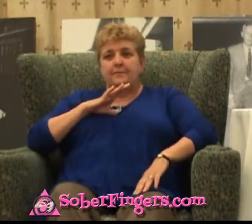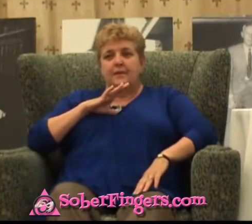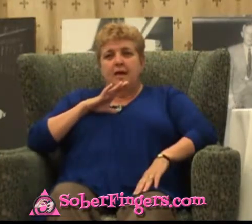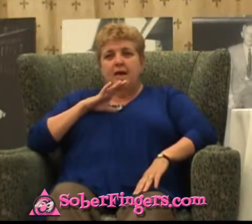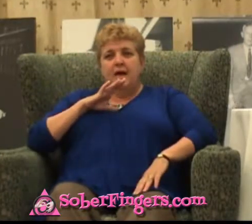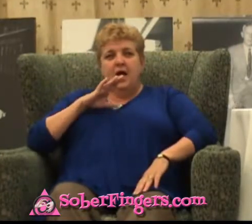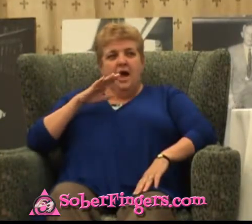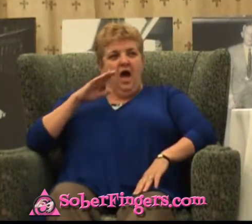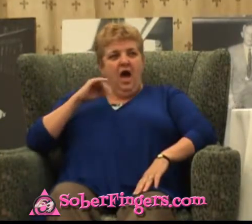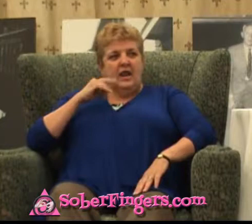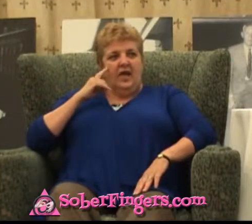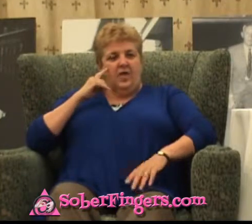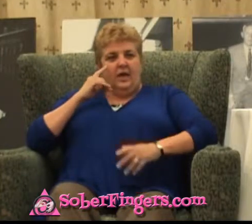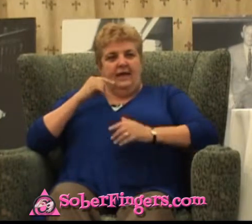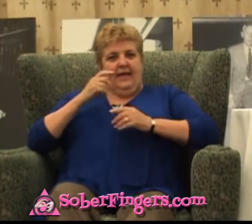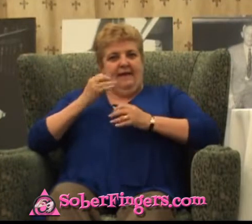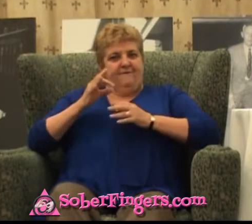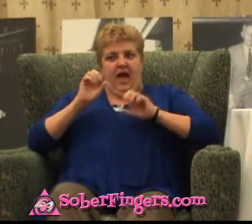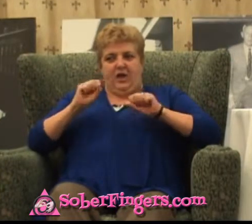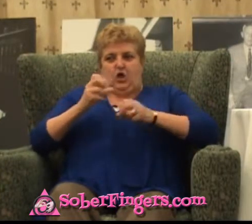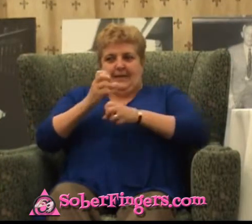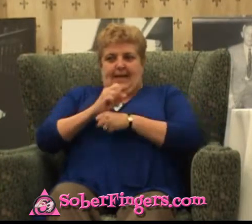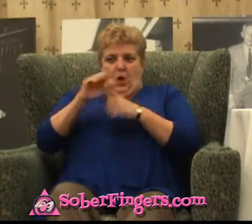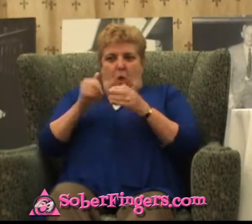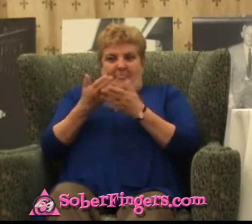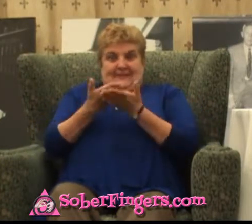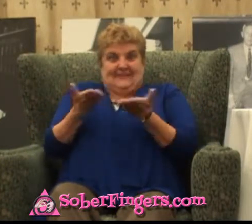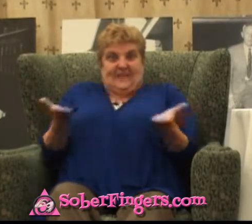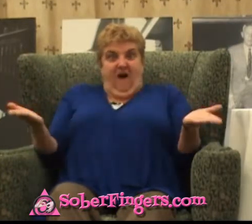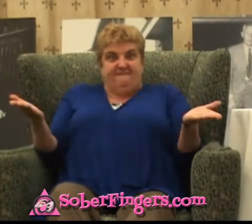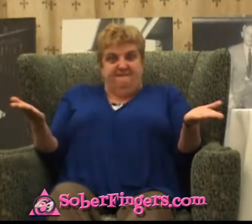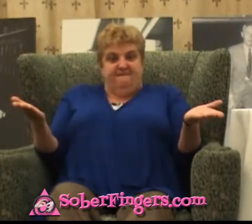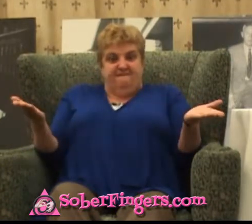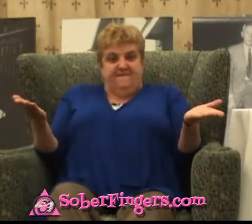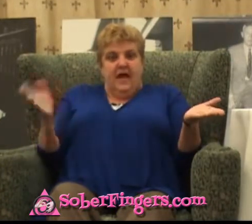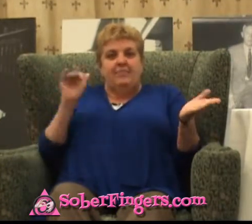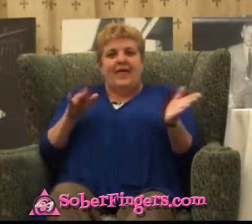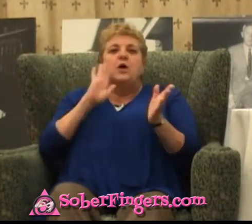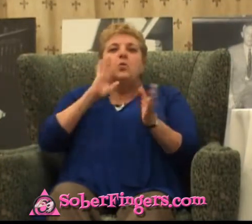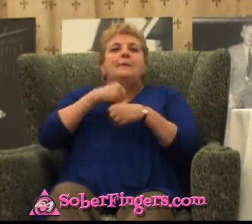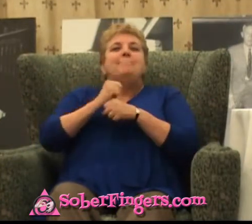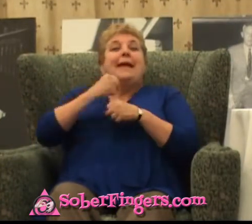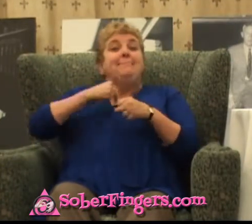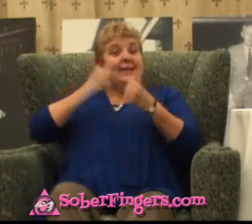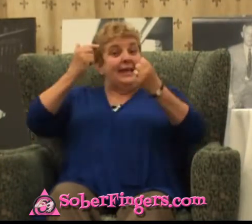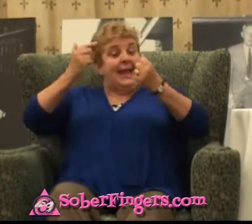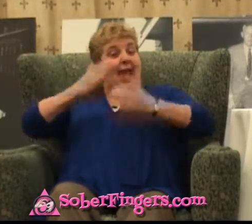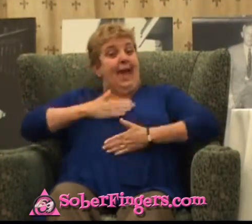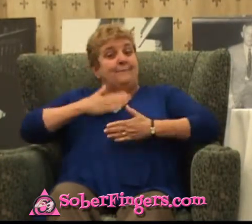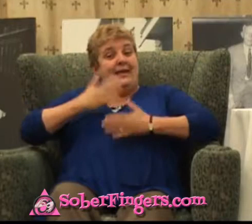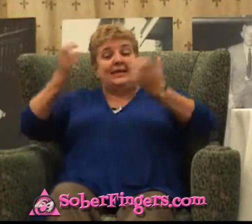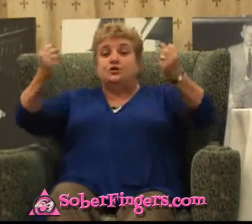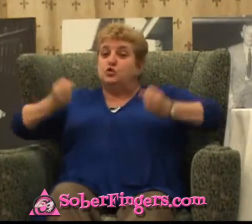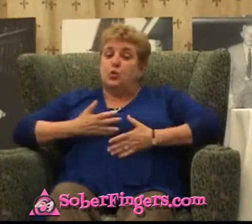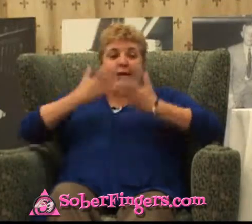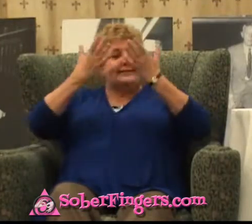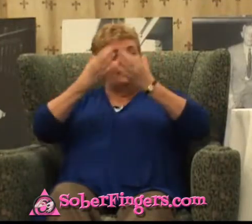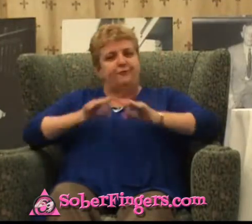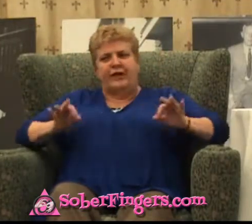all the stuff, that's what it'll take to make me happy, joyous, and free. And he had all the stuff. And as I said, he was a